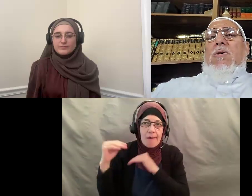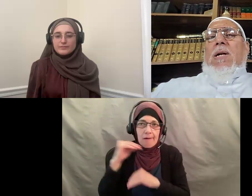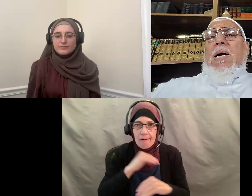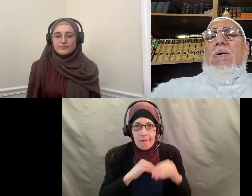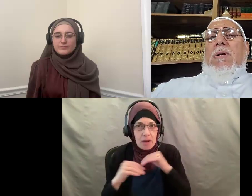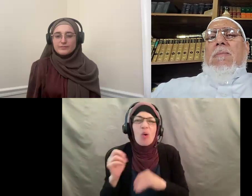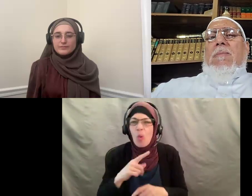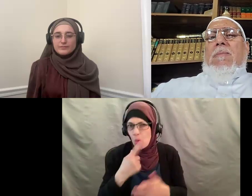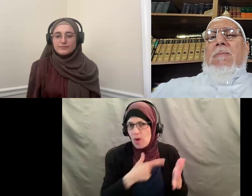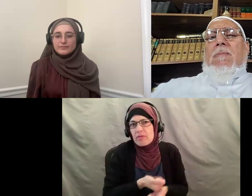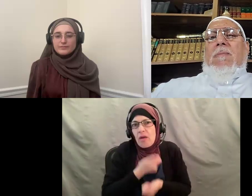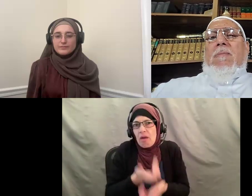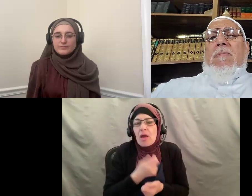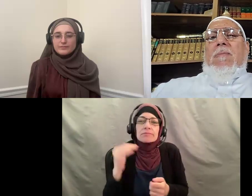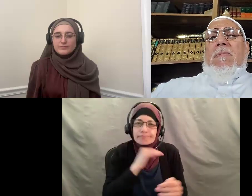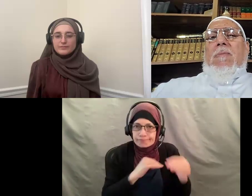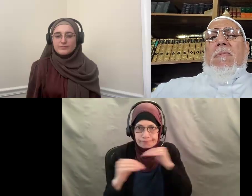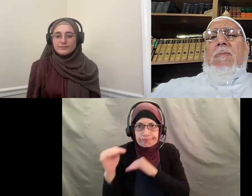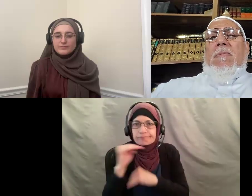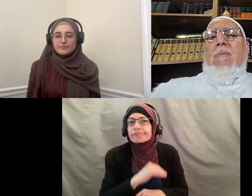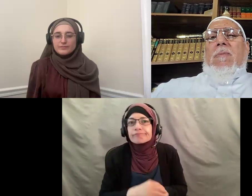They cannot rely on them.